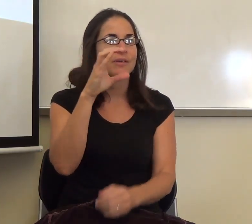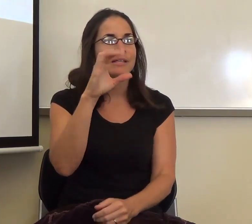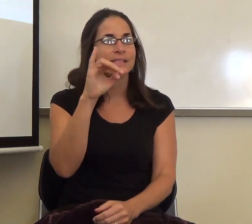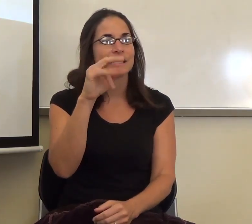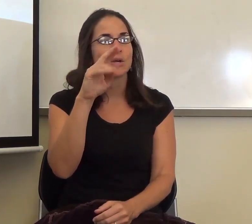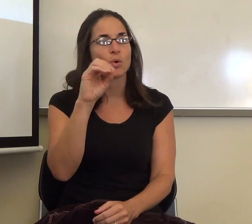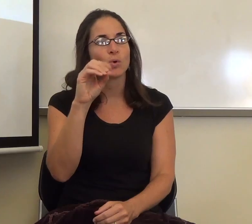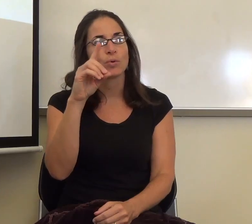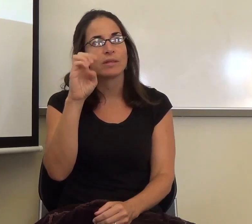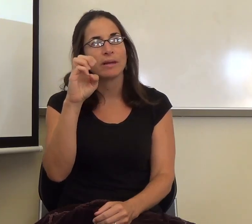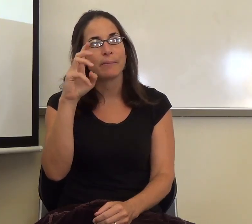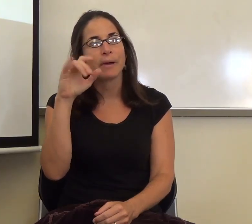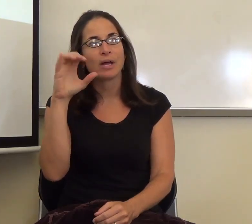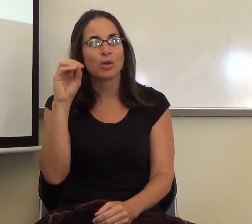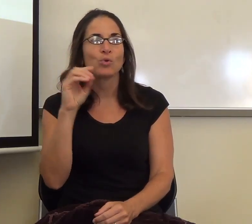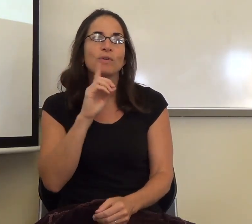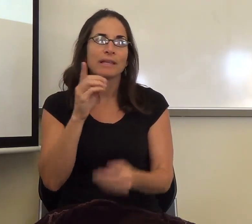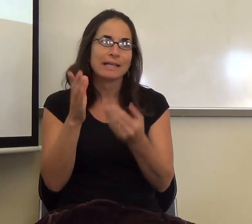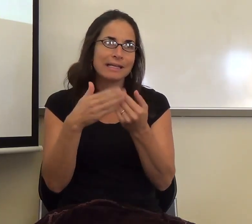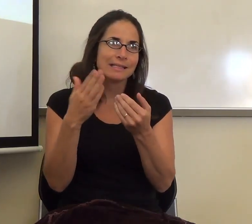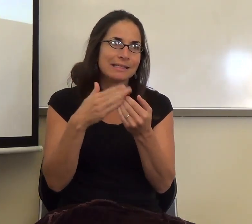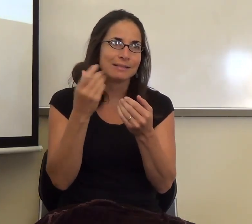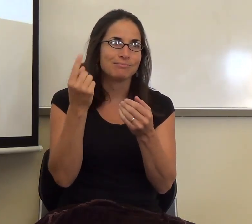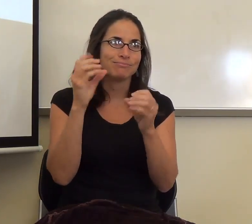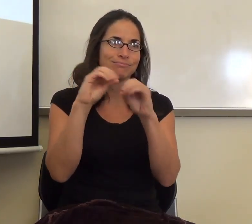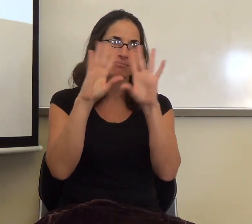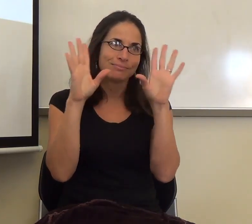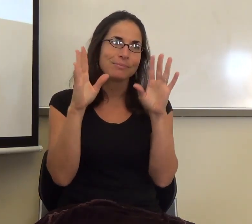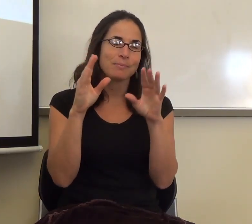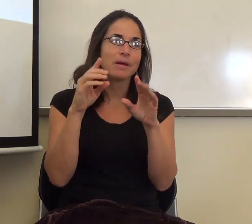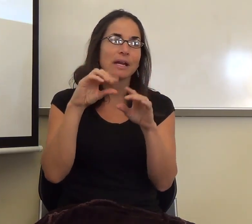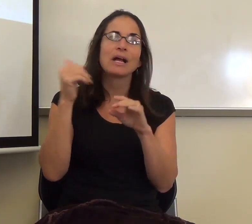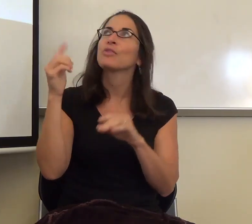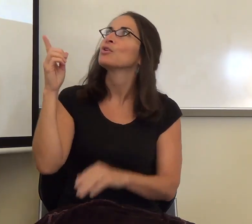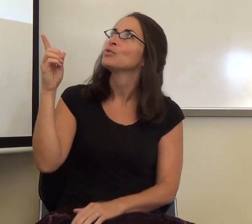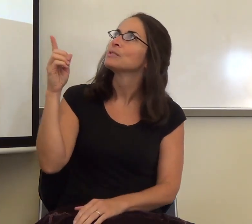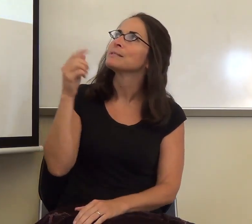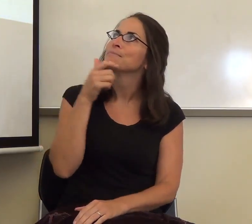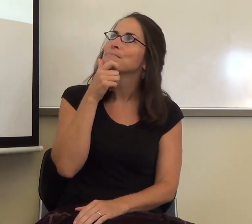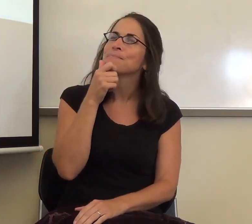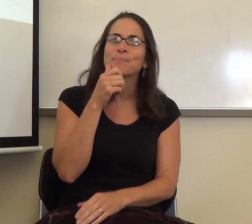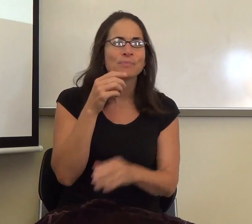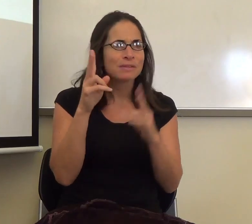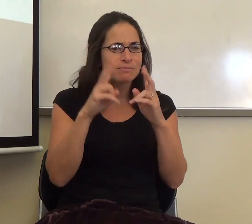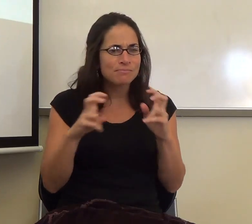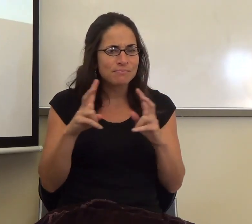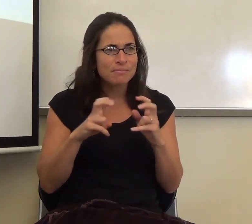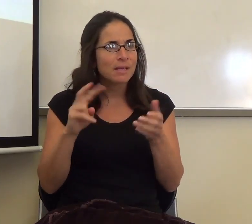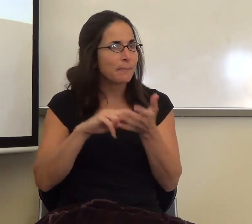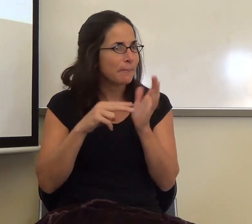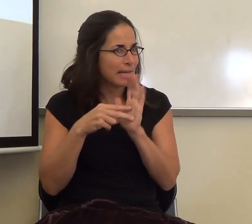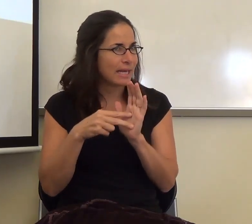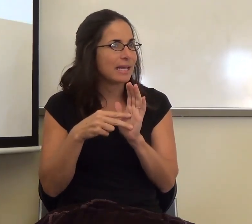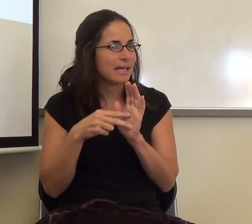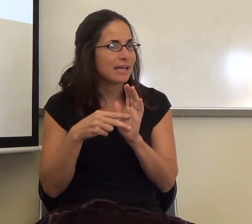about Cinco de Mayo, okay? Yeah, but do kind of give a question here. What does this mean, and why, you know, why did